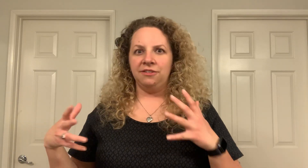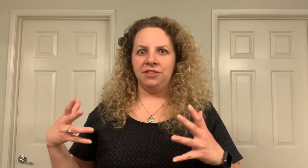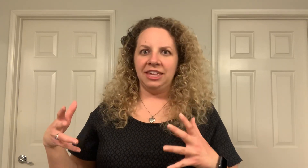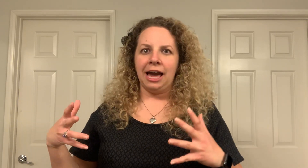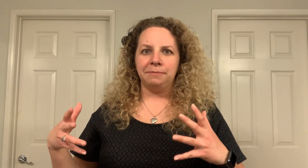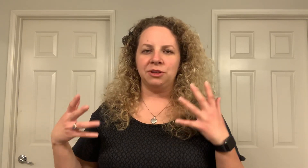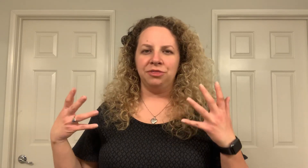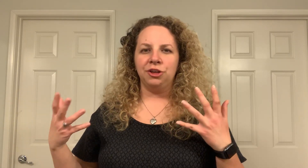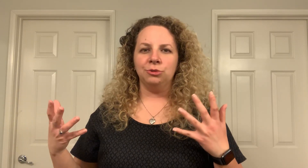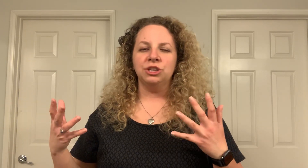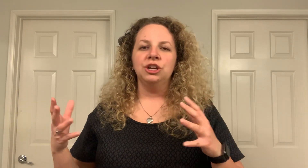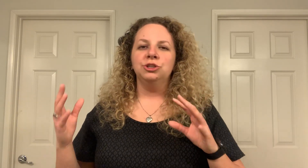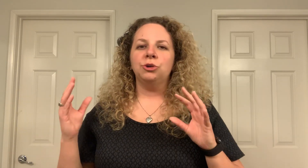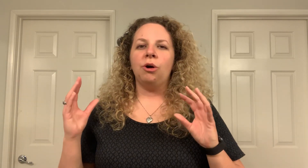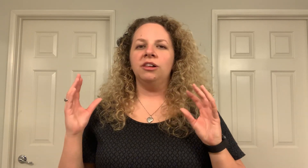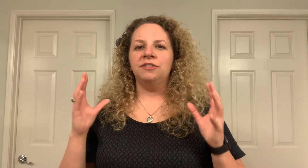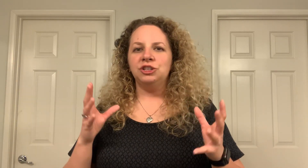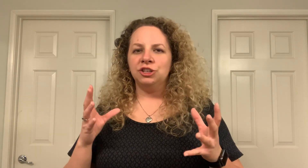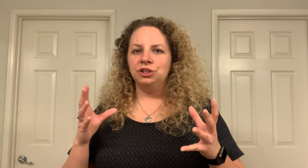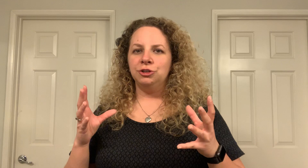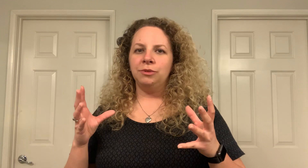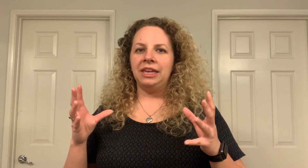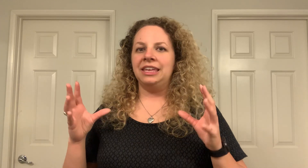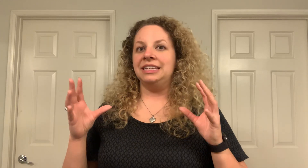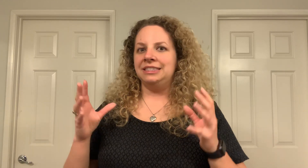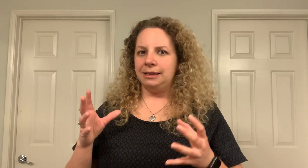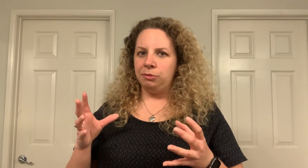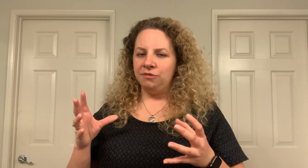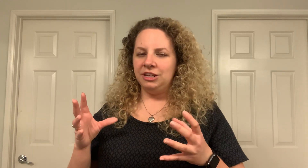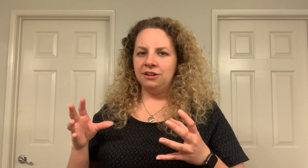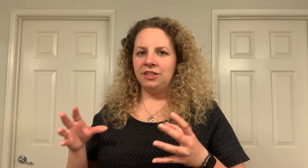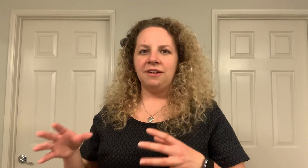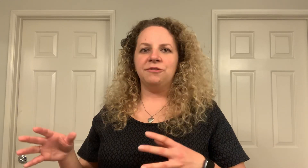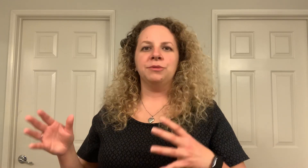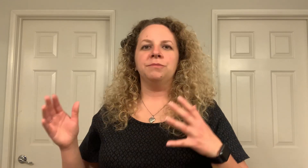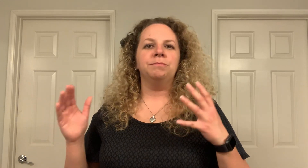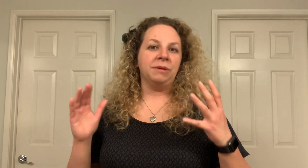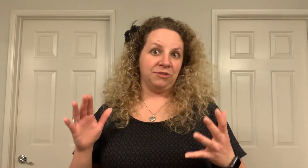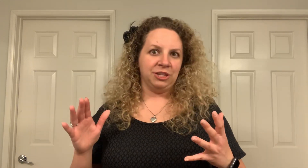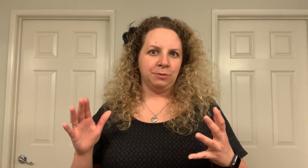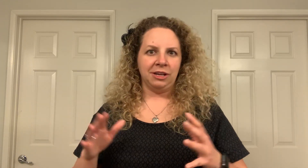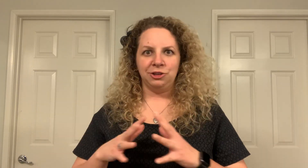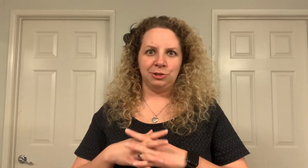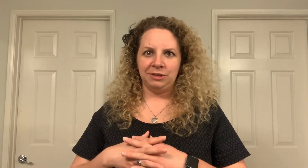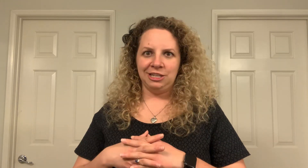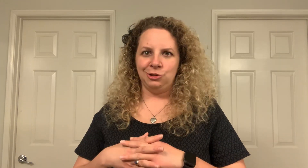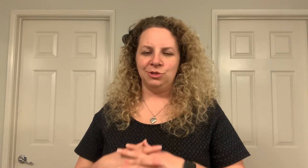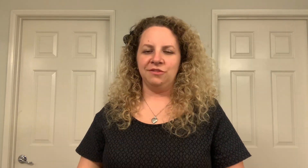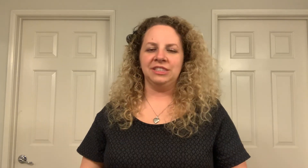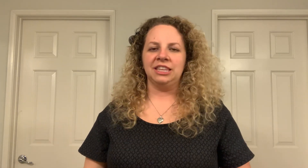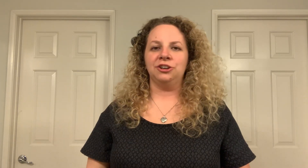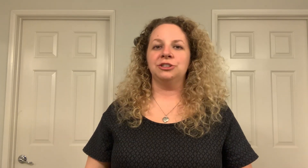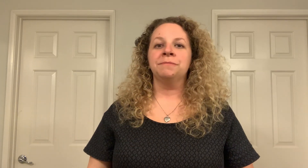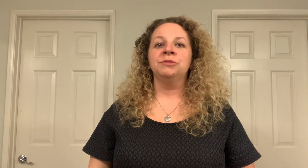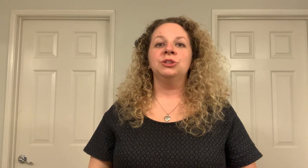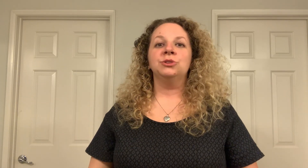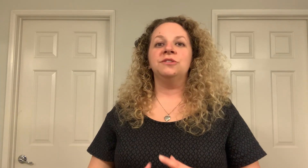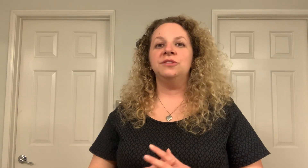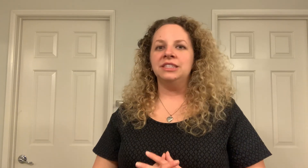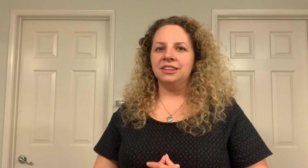of the gaps on those. So I'll eventually do an example video of that, but for this one I just want to teach you the fist letters. So the fist